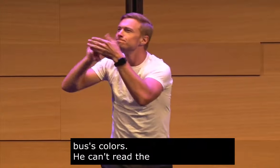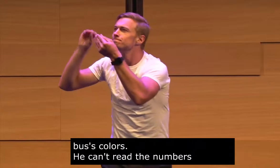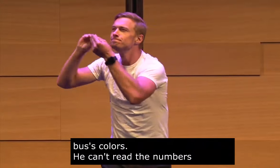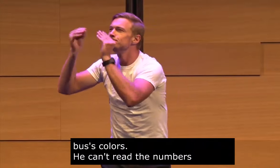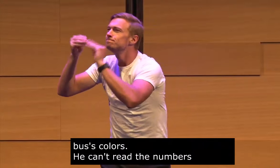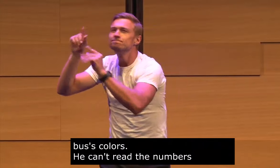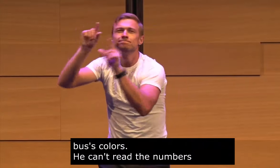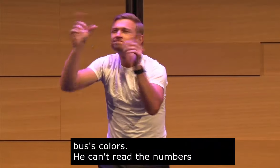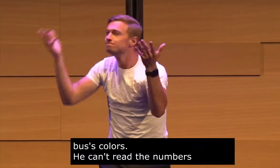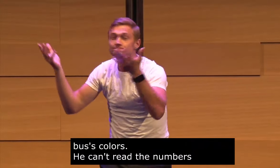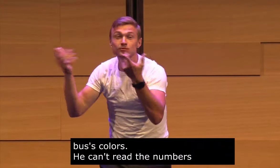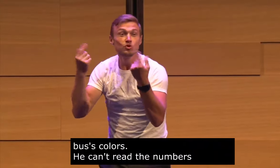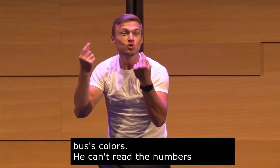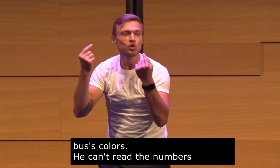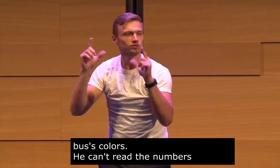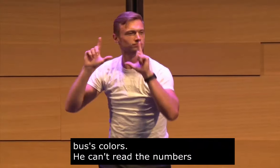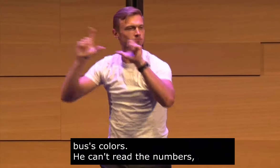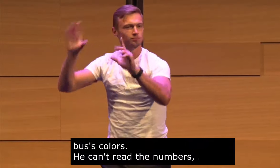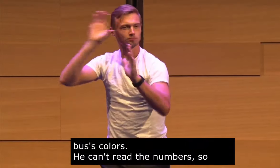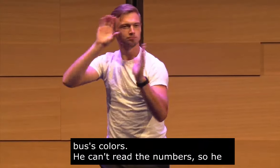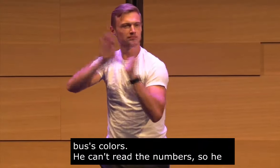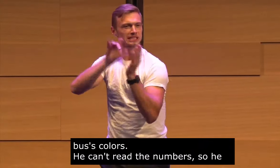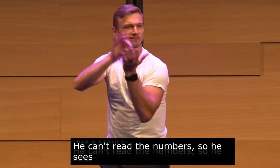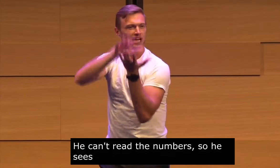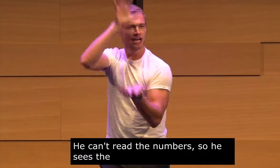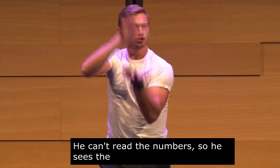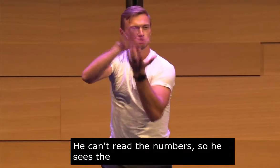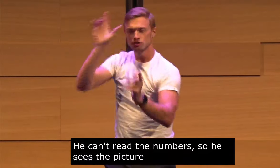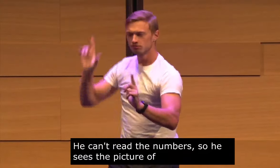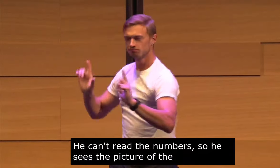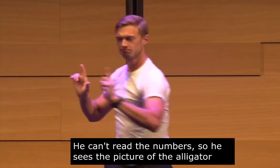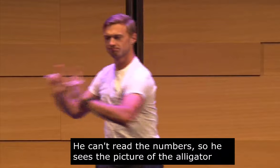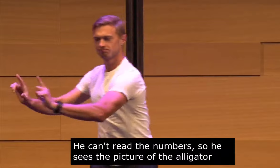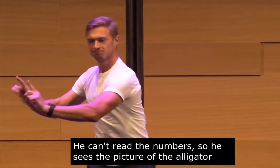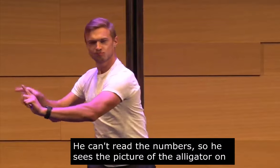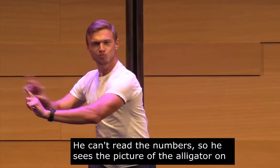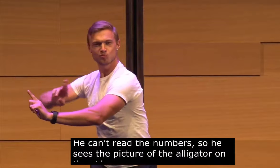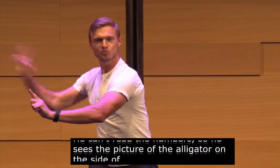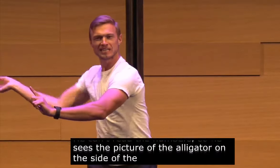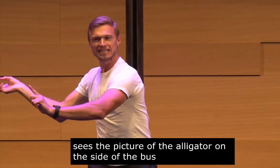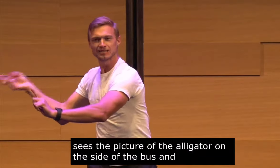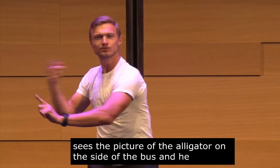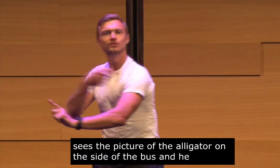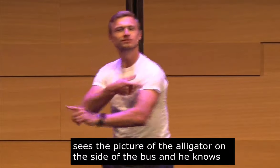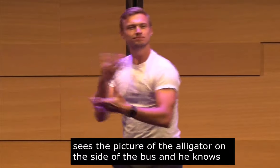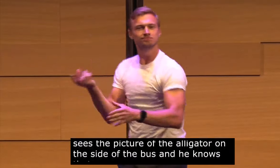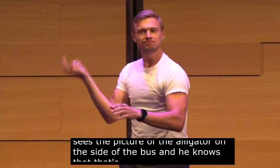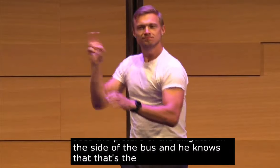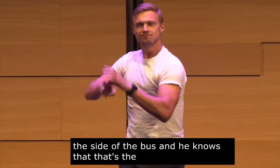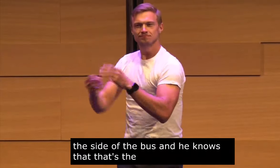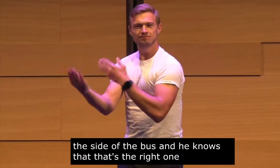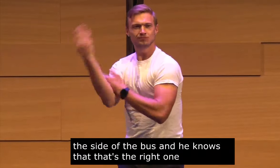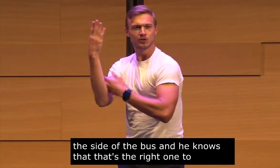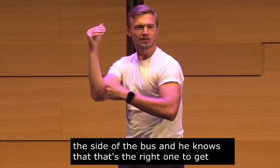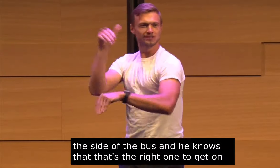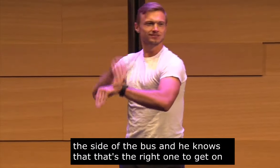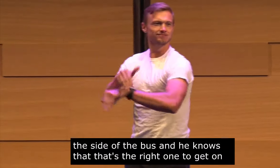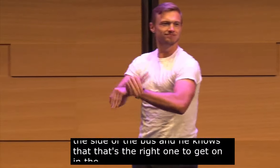can't read the numbers. So he sees the picture of the alligator on the side of the bus, and he knows that that's the right one to get on